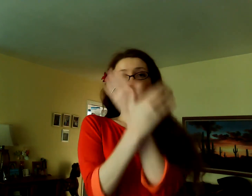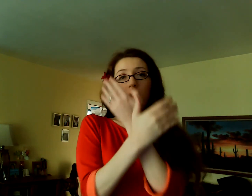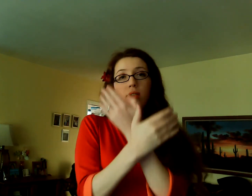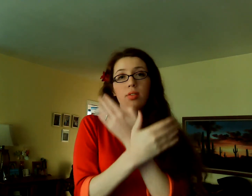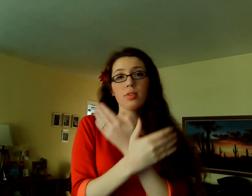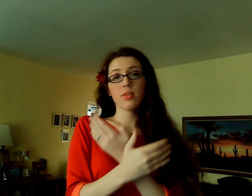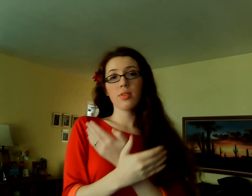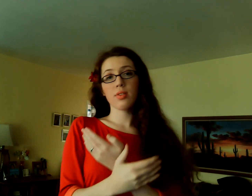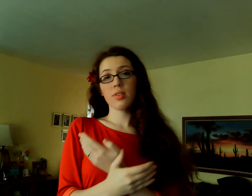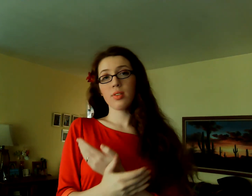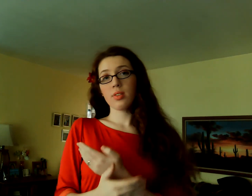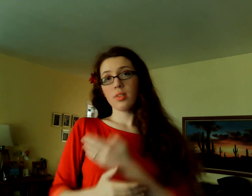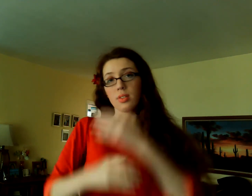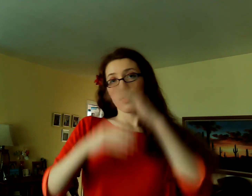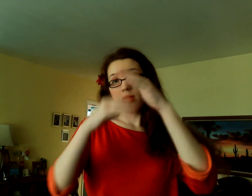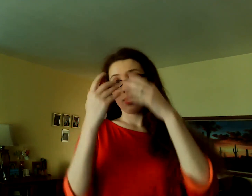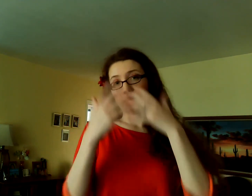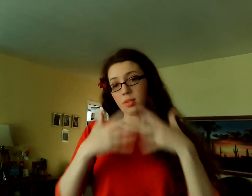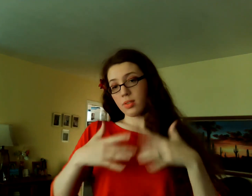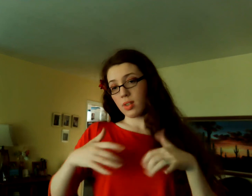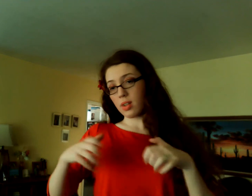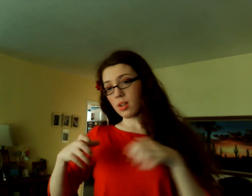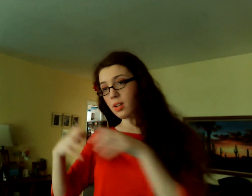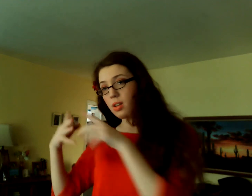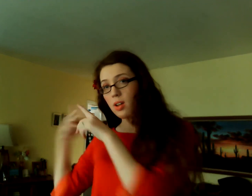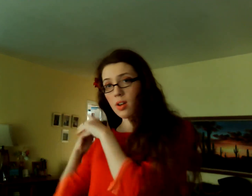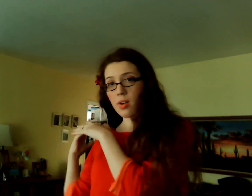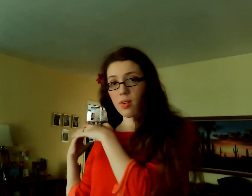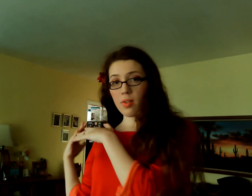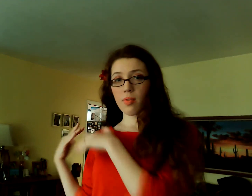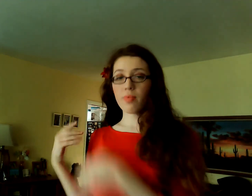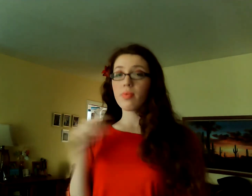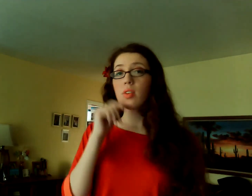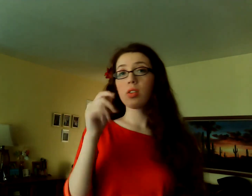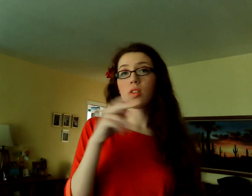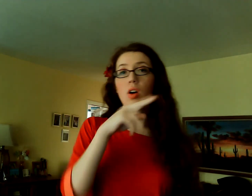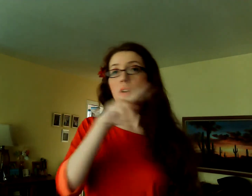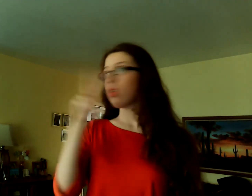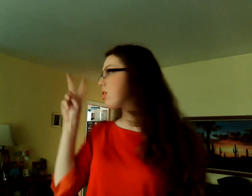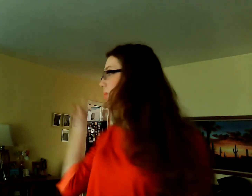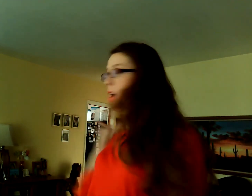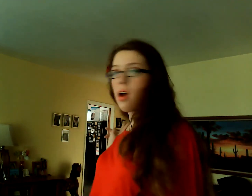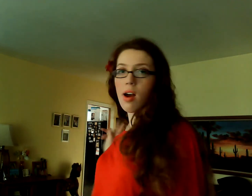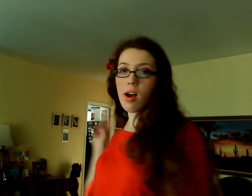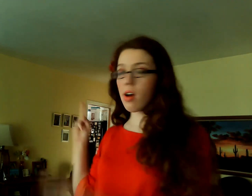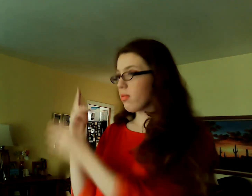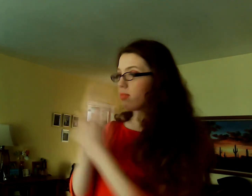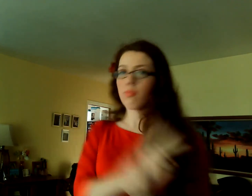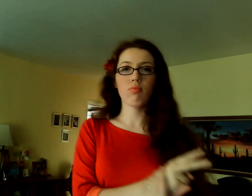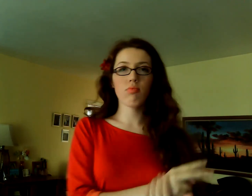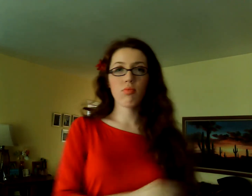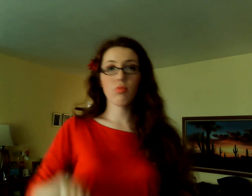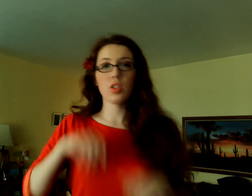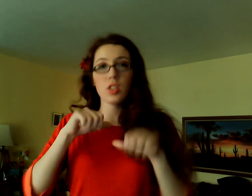shadows fall behind you Don't break, just